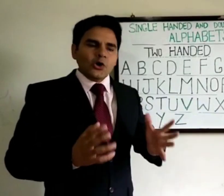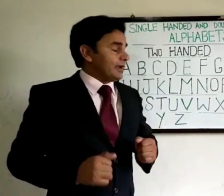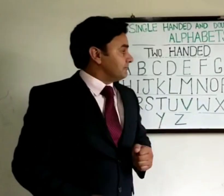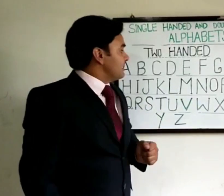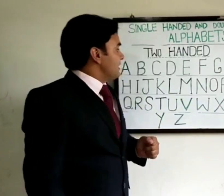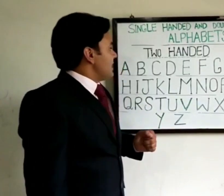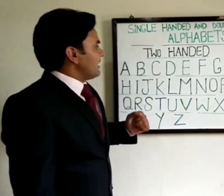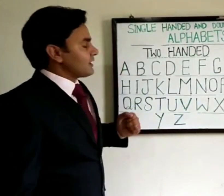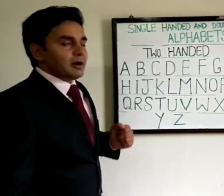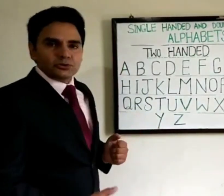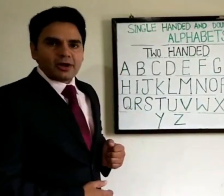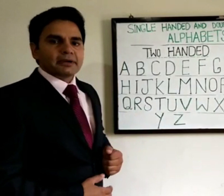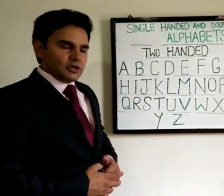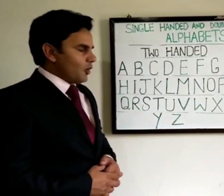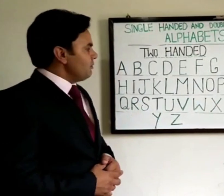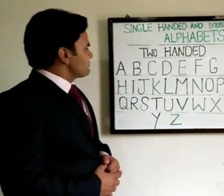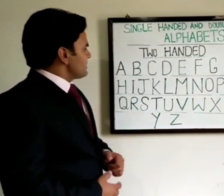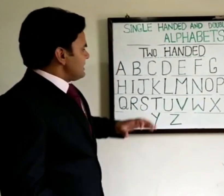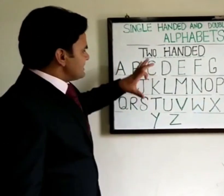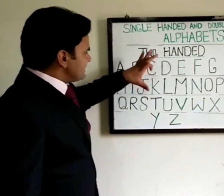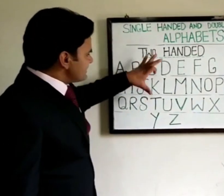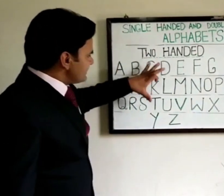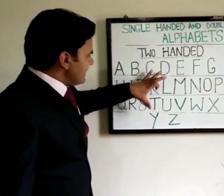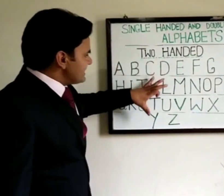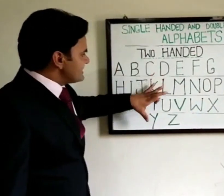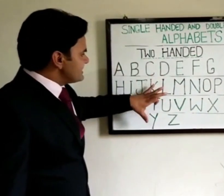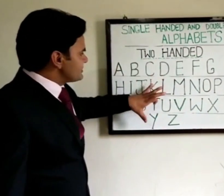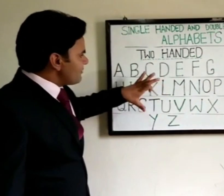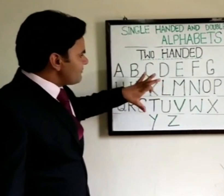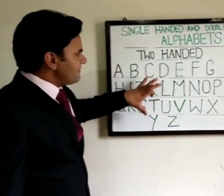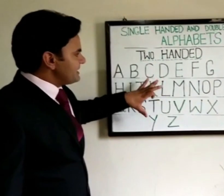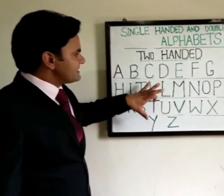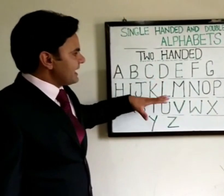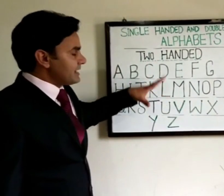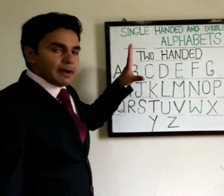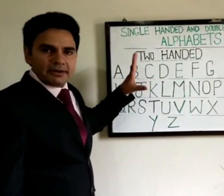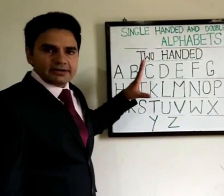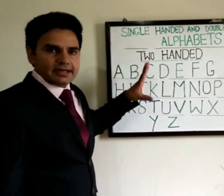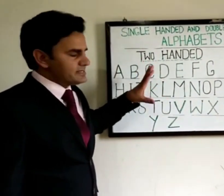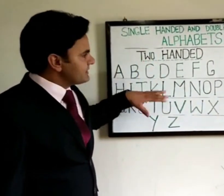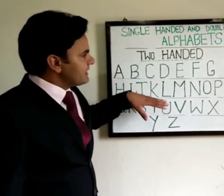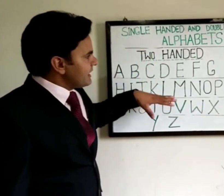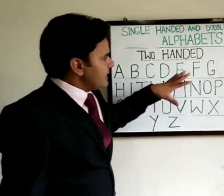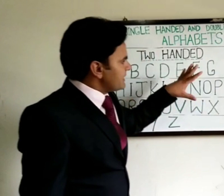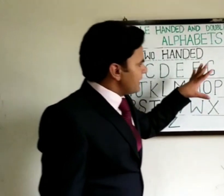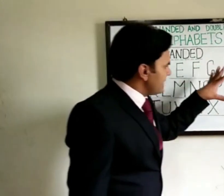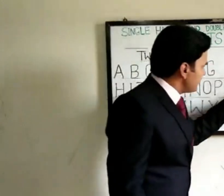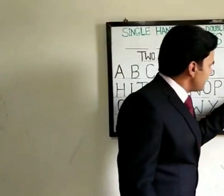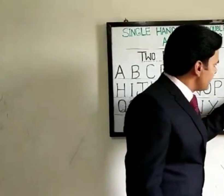Okay, come to the topic now. These are the English alphabets and uppercase, and here are